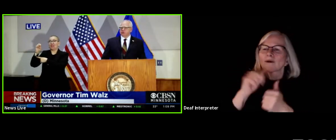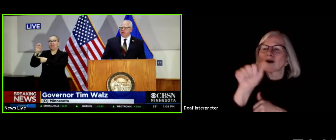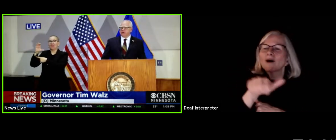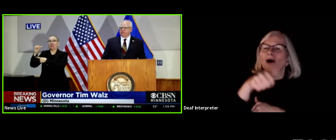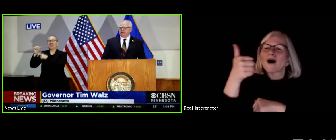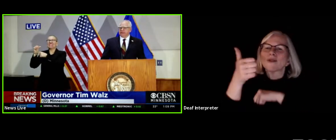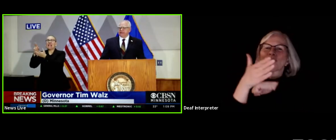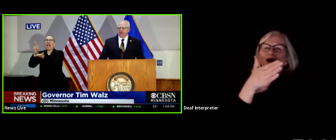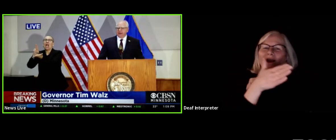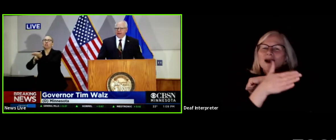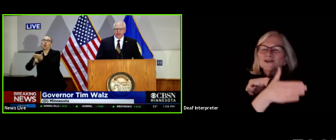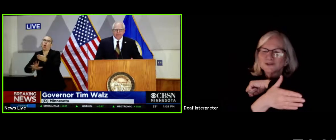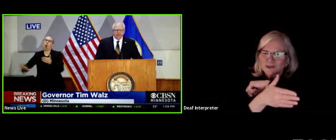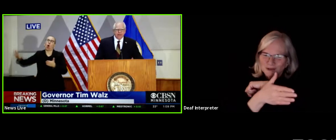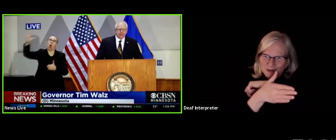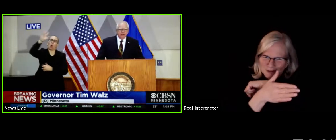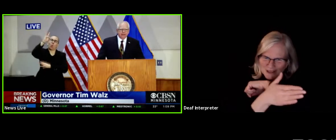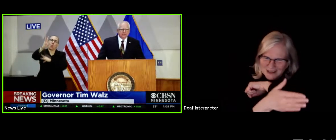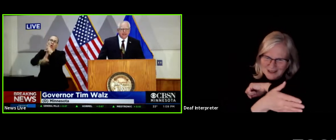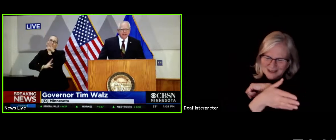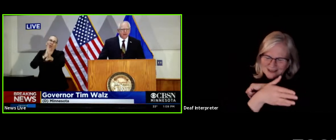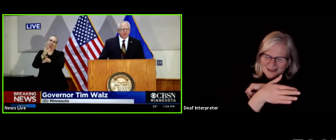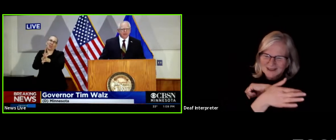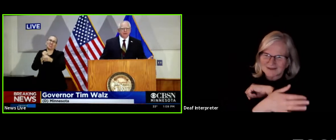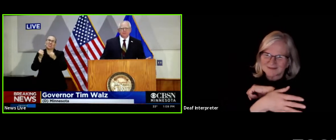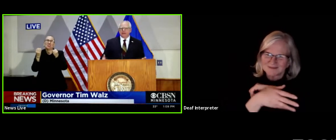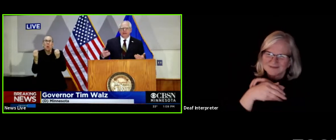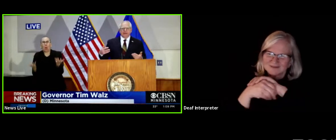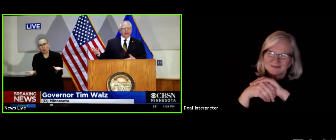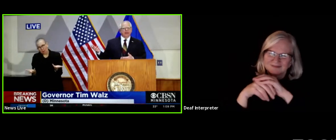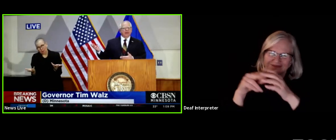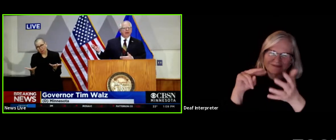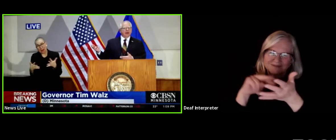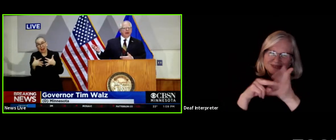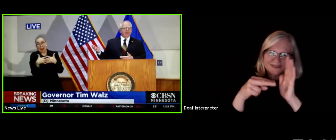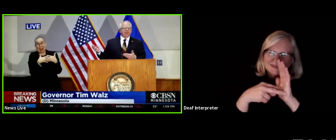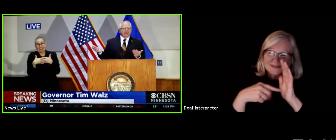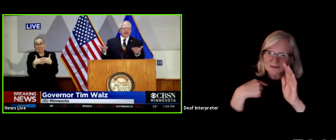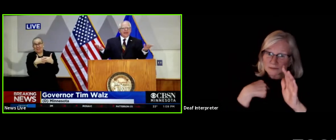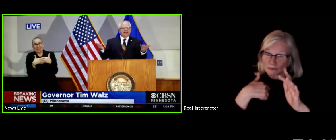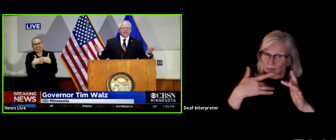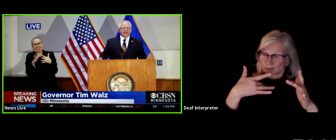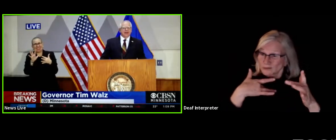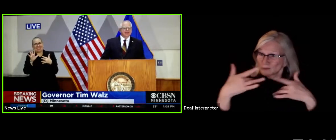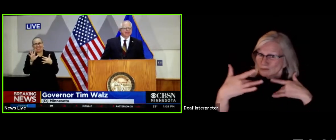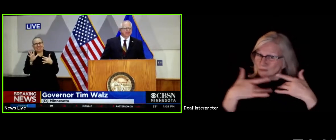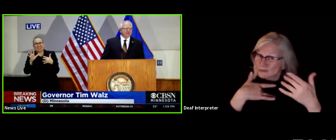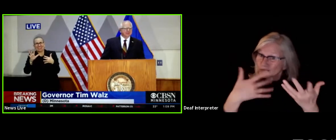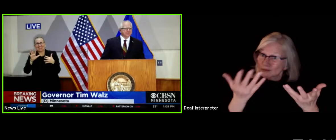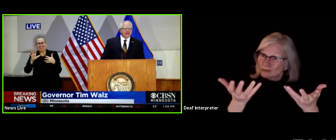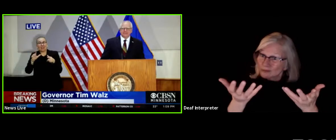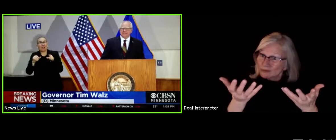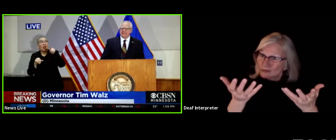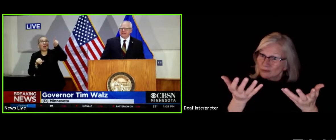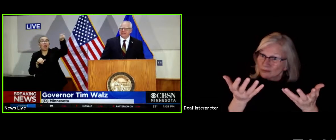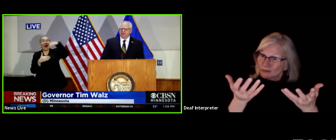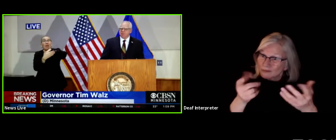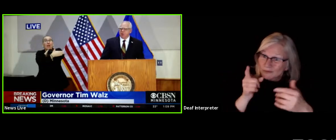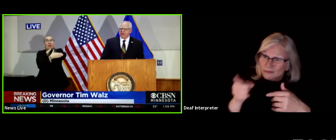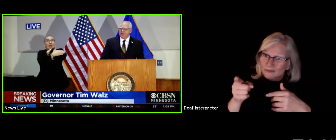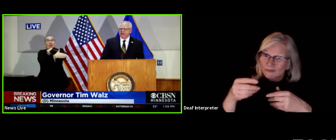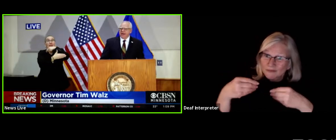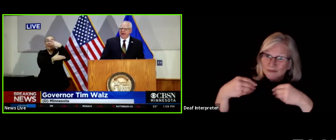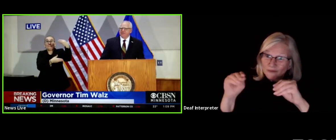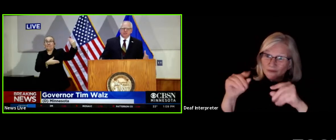that folks, whether they be in Zaire or whether they be here, they got to get their vaccines at